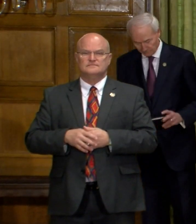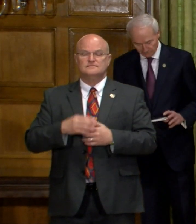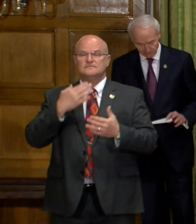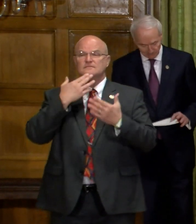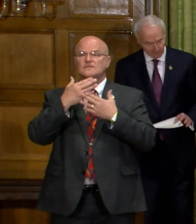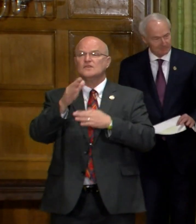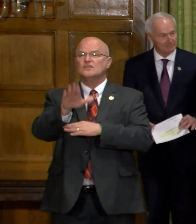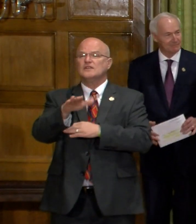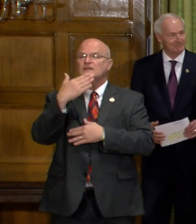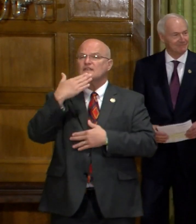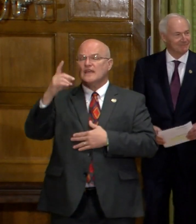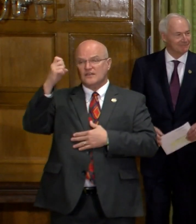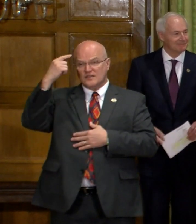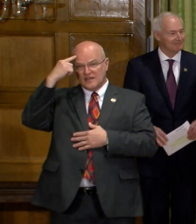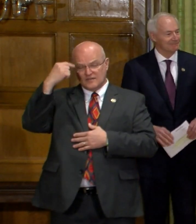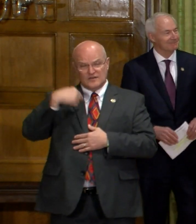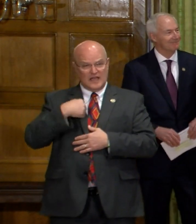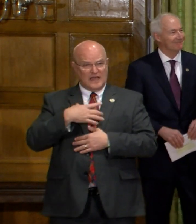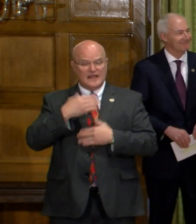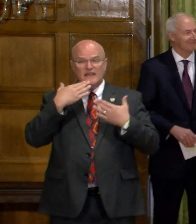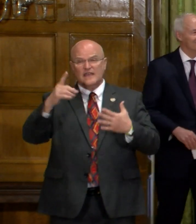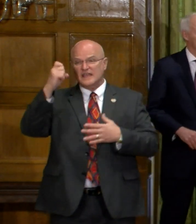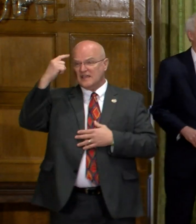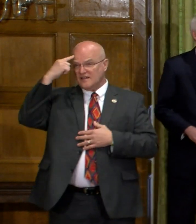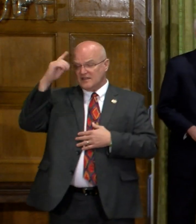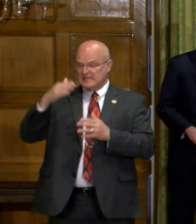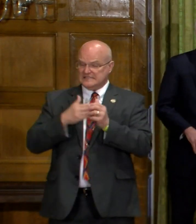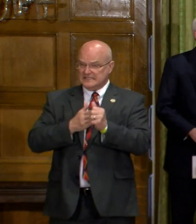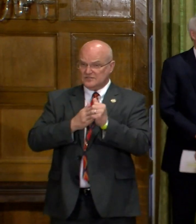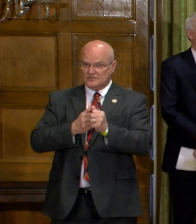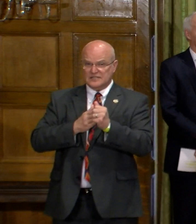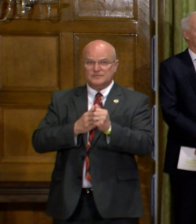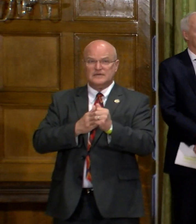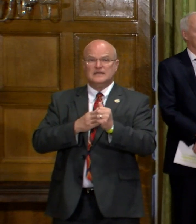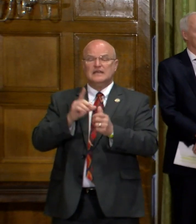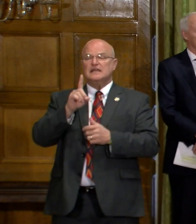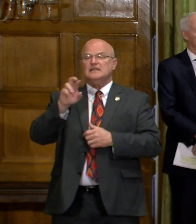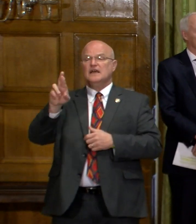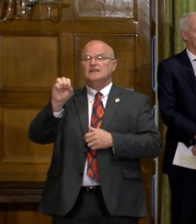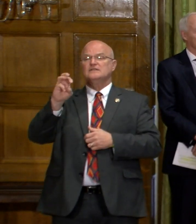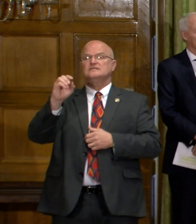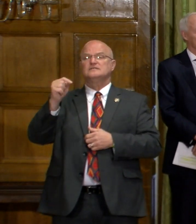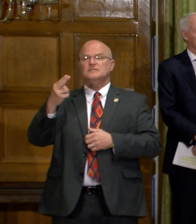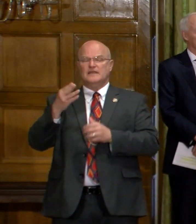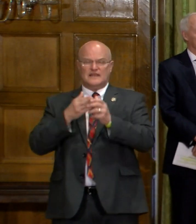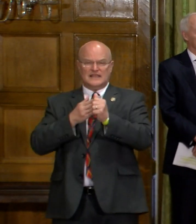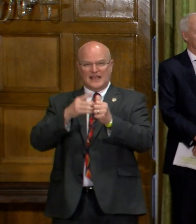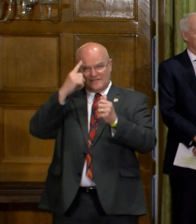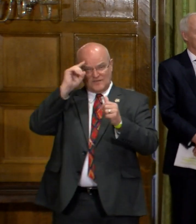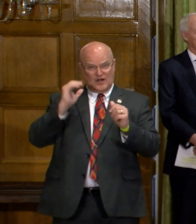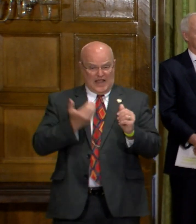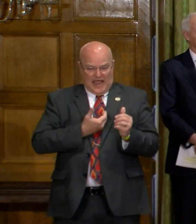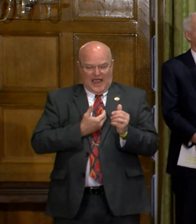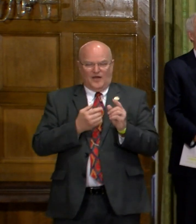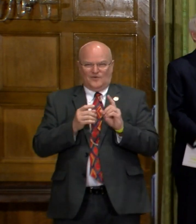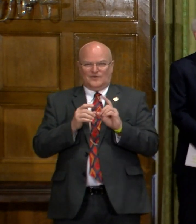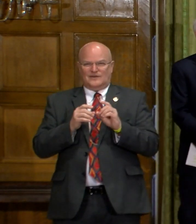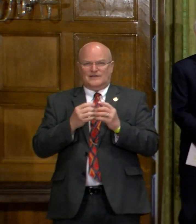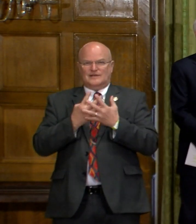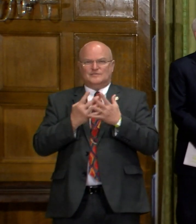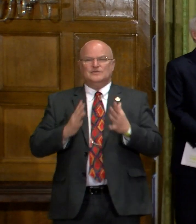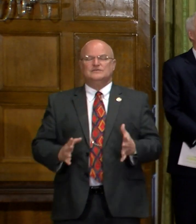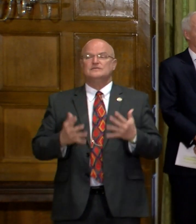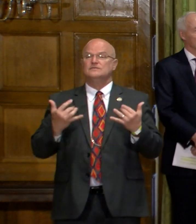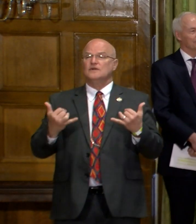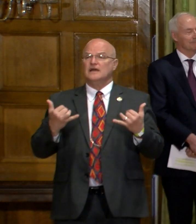Good evening. Thank you, Governor. I'd like to thank Governor Hutchinson for his leadership and Dr. Smith for his guidance to our division. At